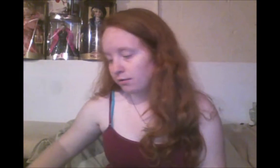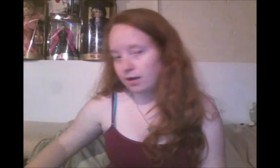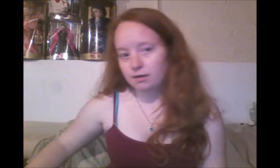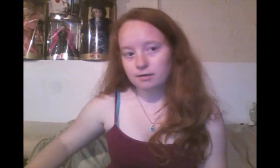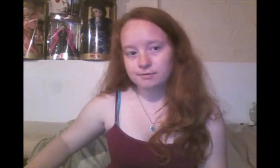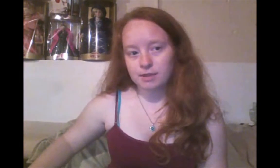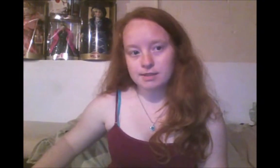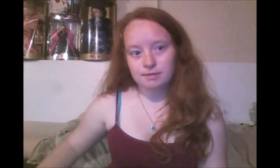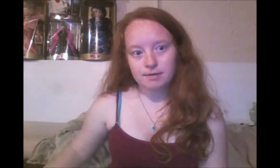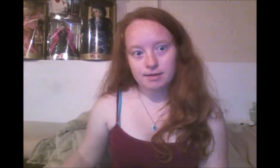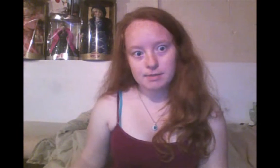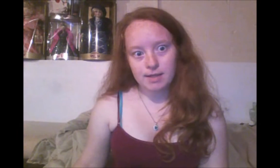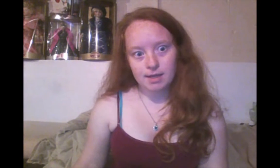Alrighty, let's see what else we got.